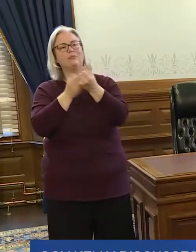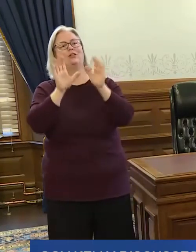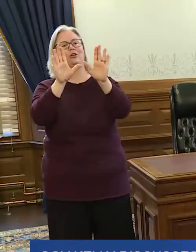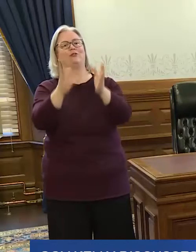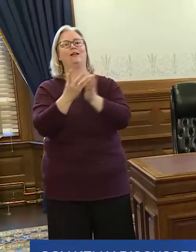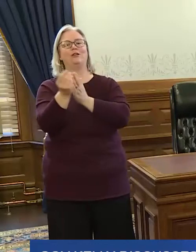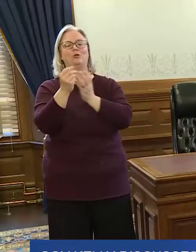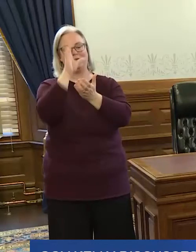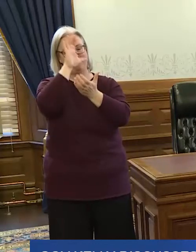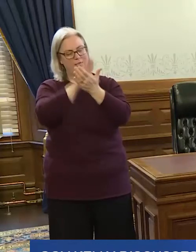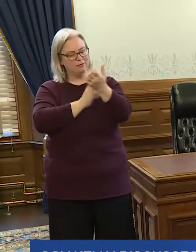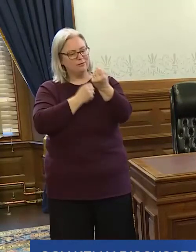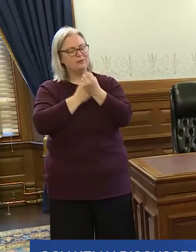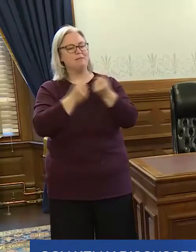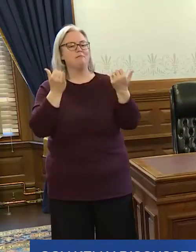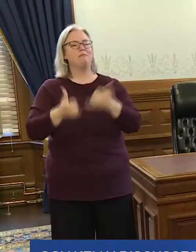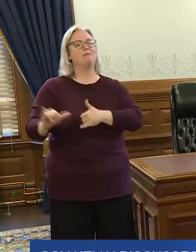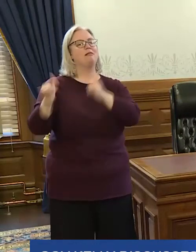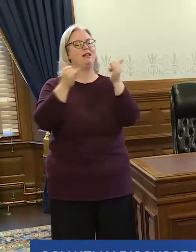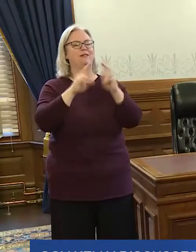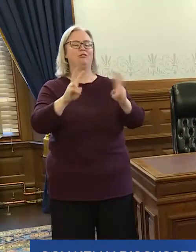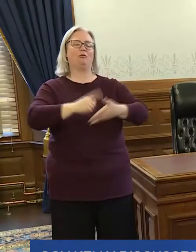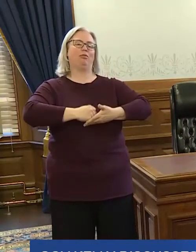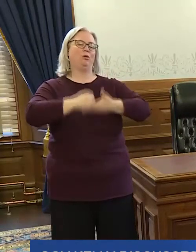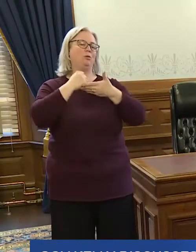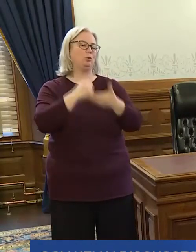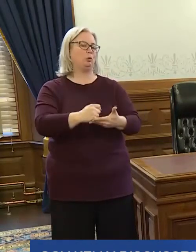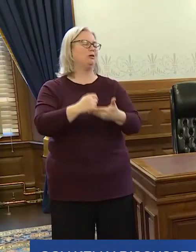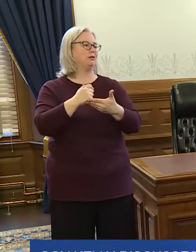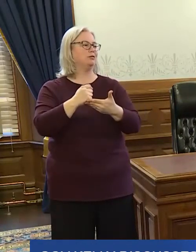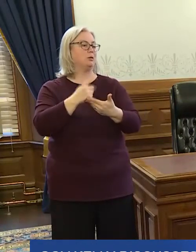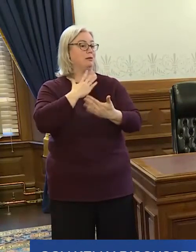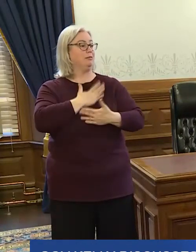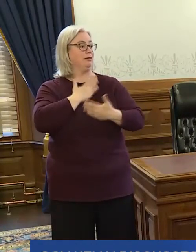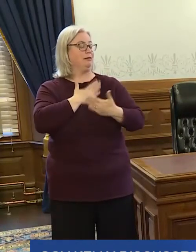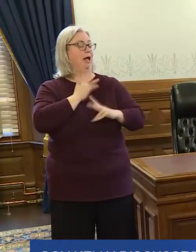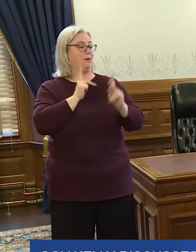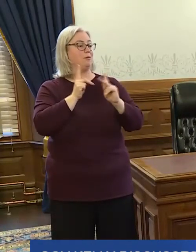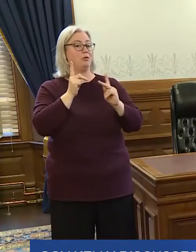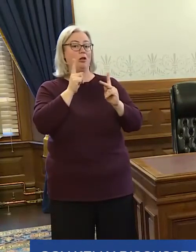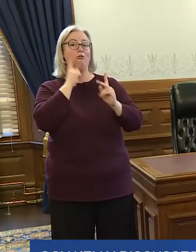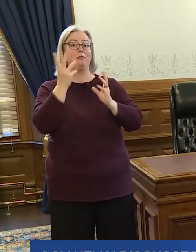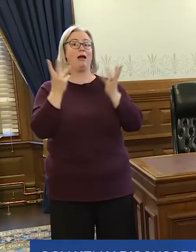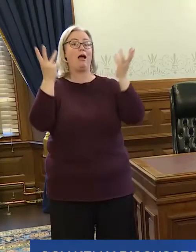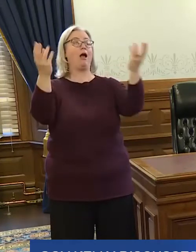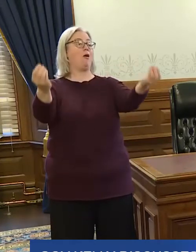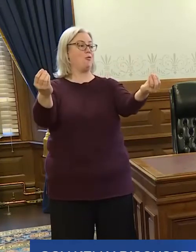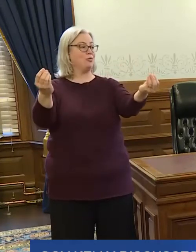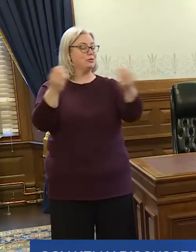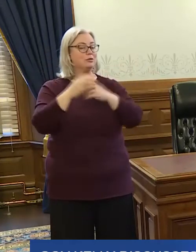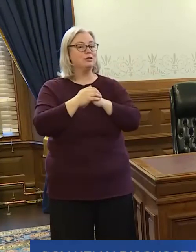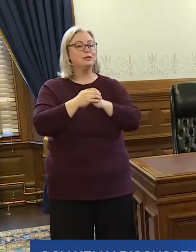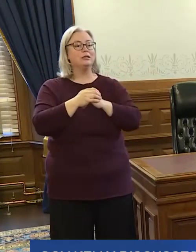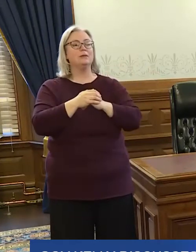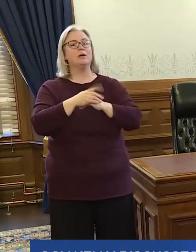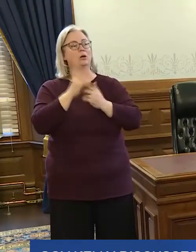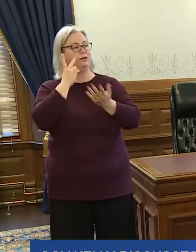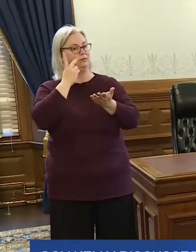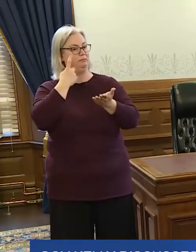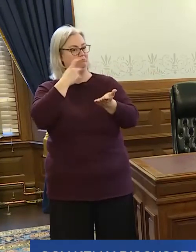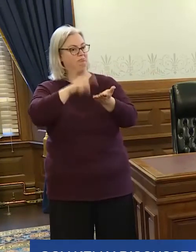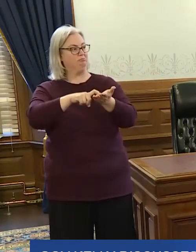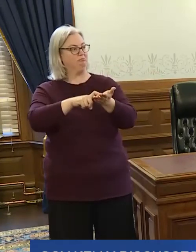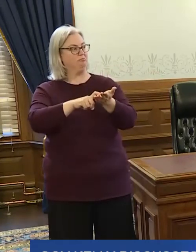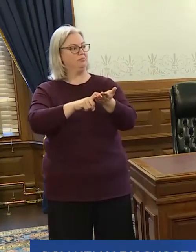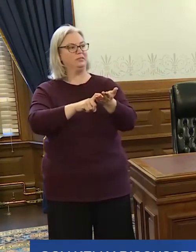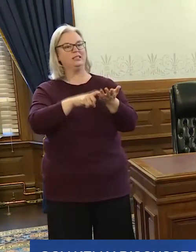believe in playing as very therapeutic. So I'm glad folks are out there. What I have seen, because, you know, I've